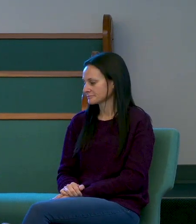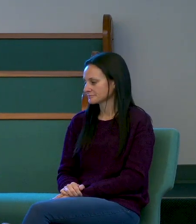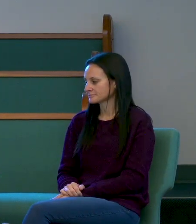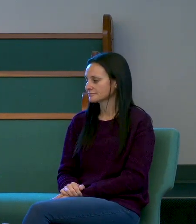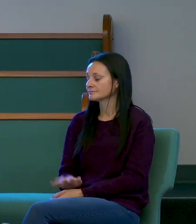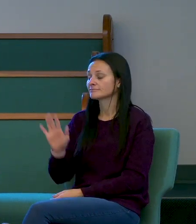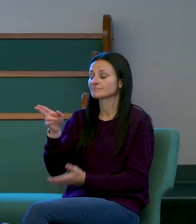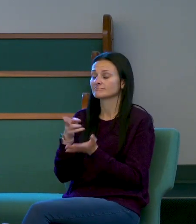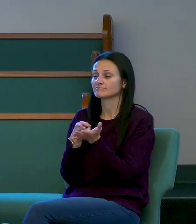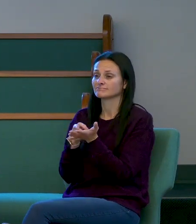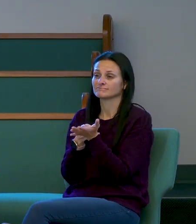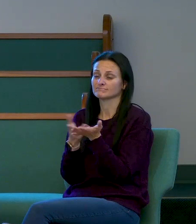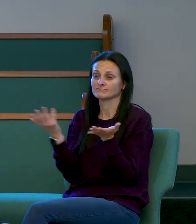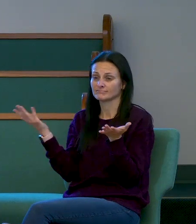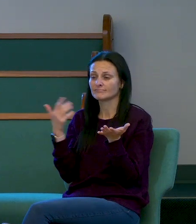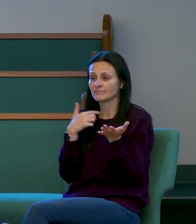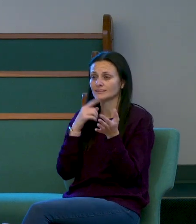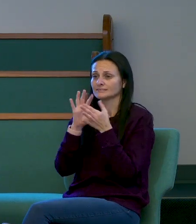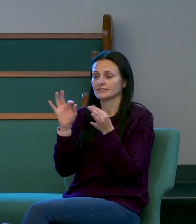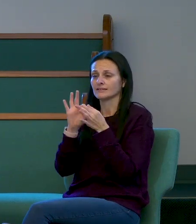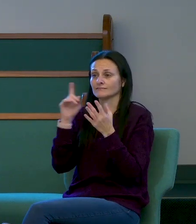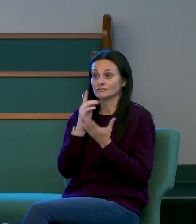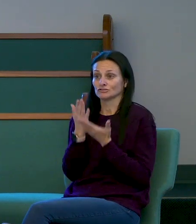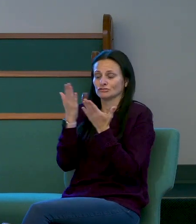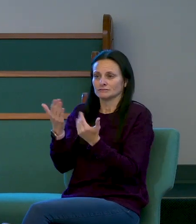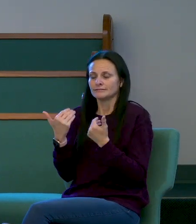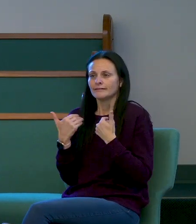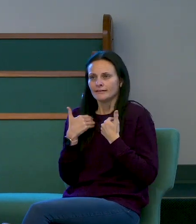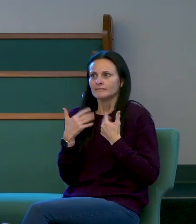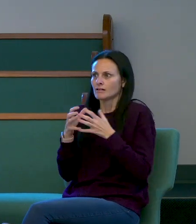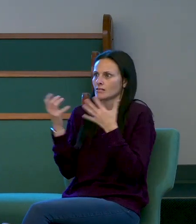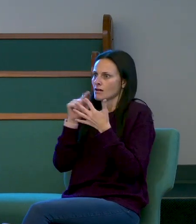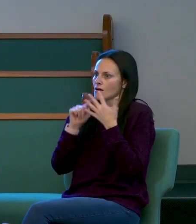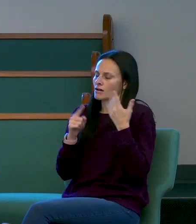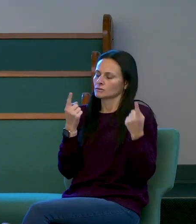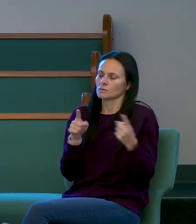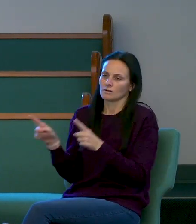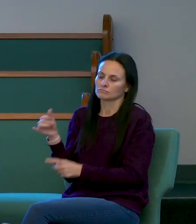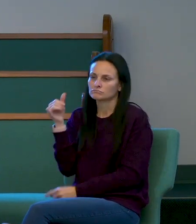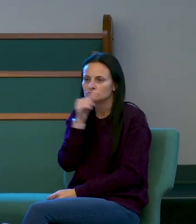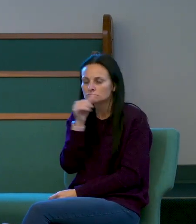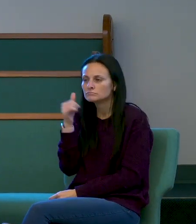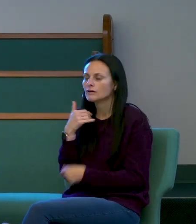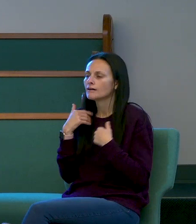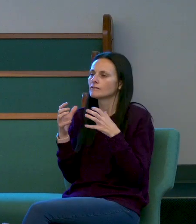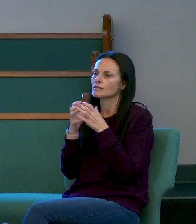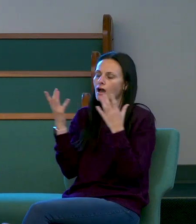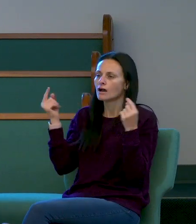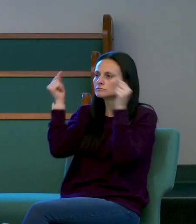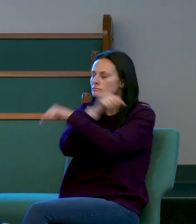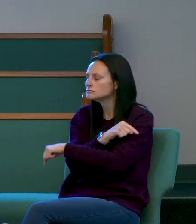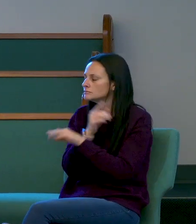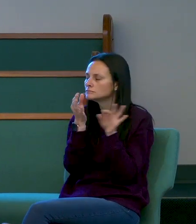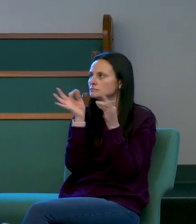In truth, I also say that to suggest that there is just a lot going on. There's a lot to distract us. There's